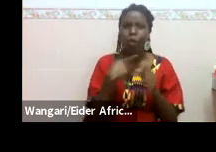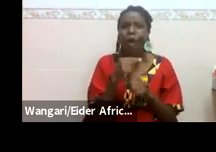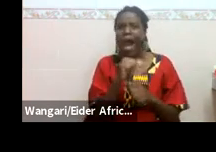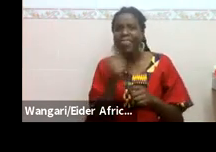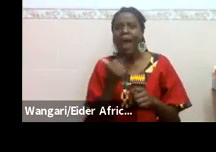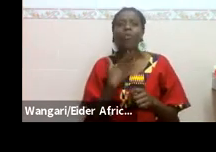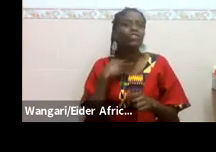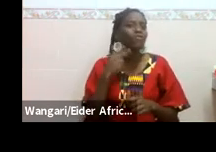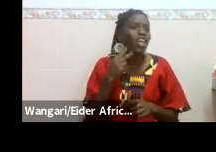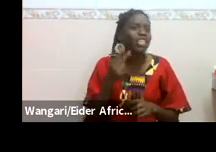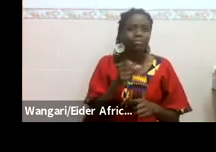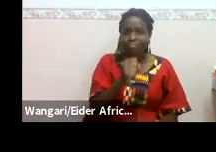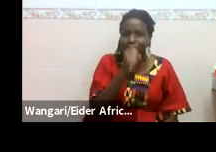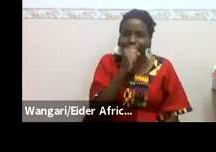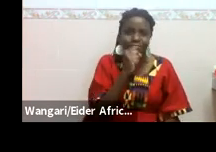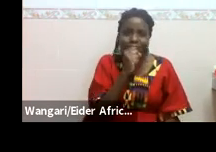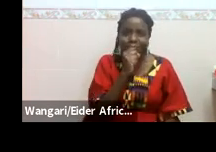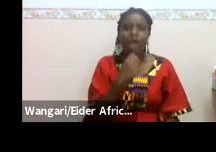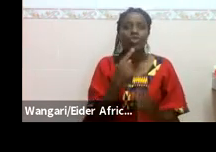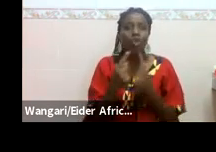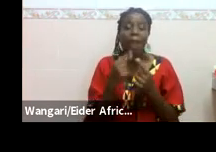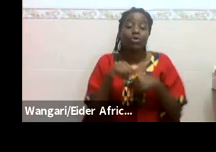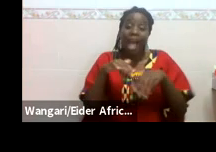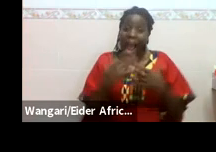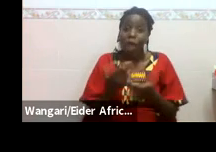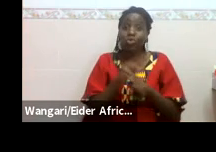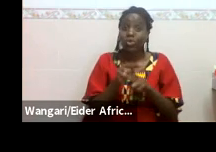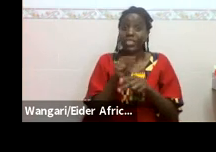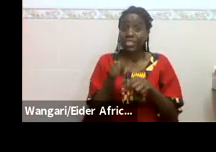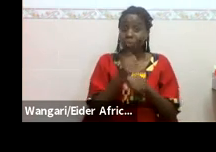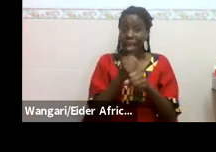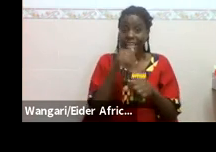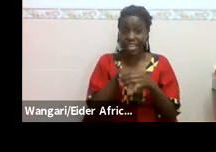talk about how they will use this work in their practice?